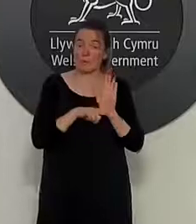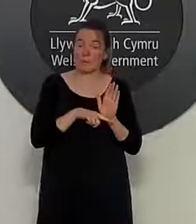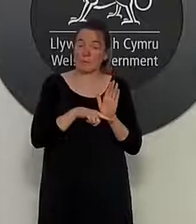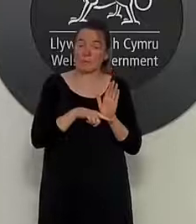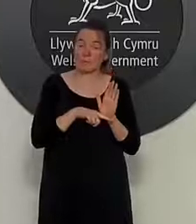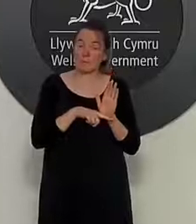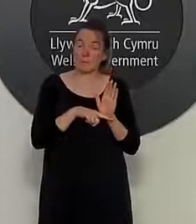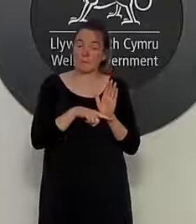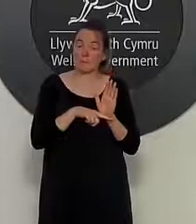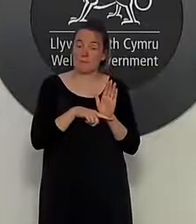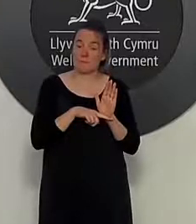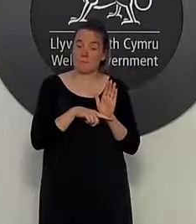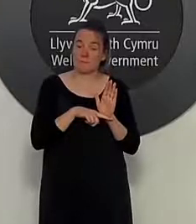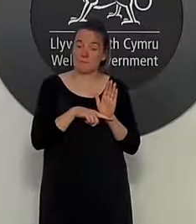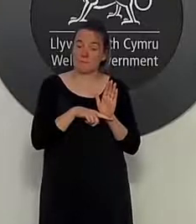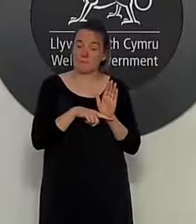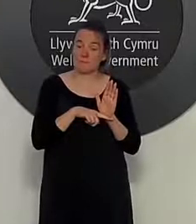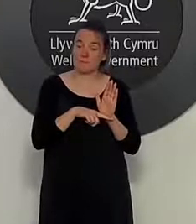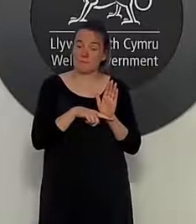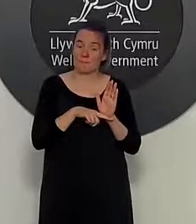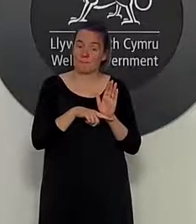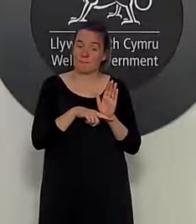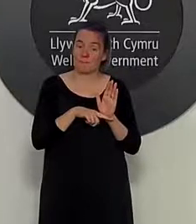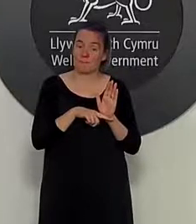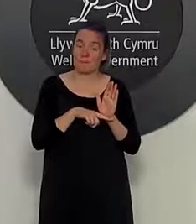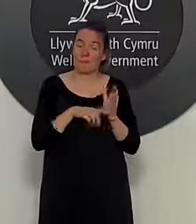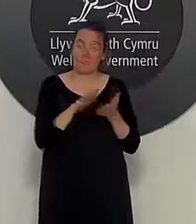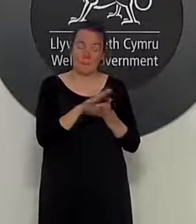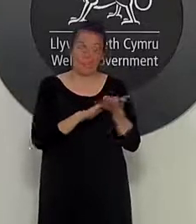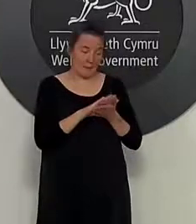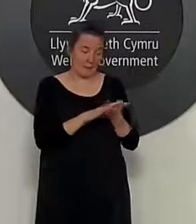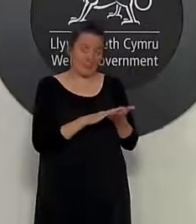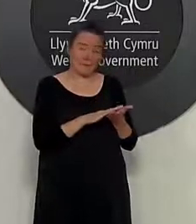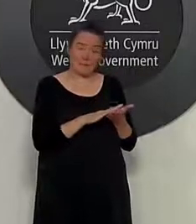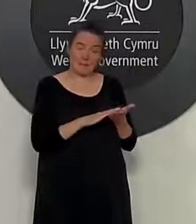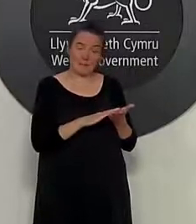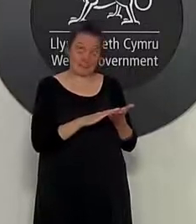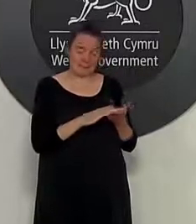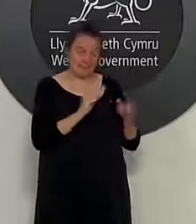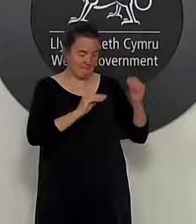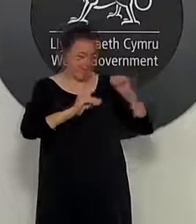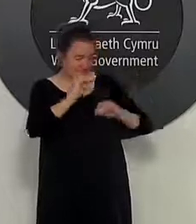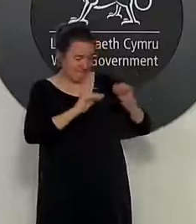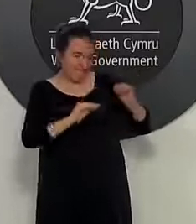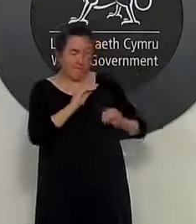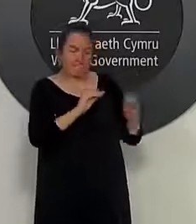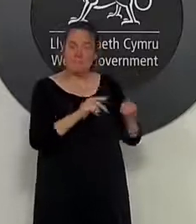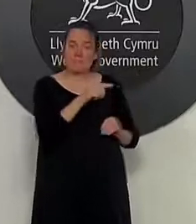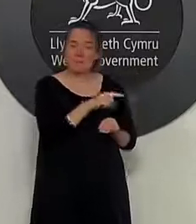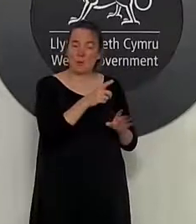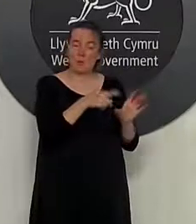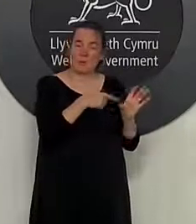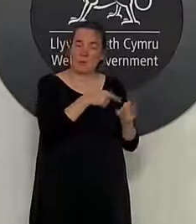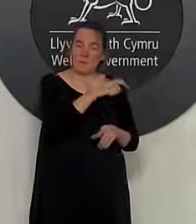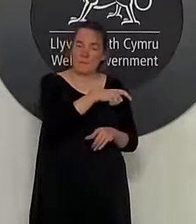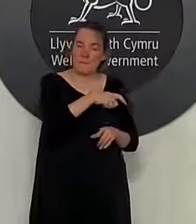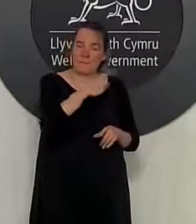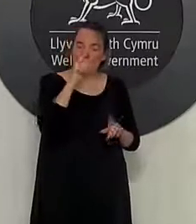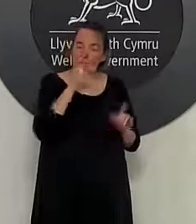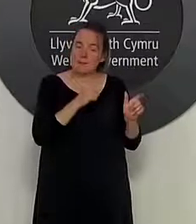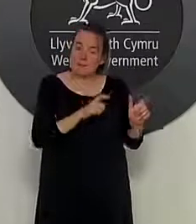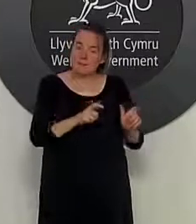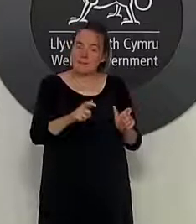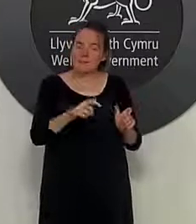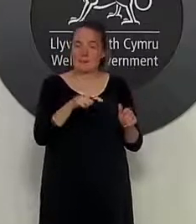to create a situation where young people in those communities are able to stay in those communities, that housing